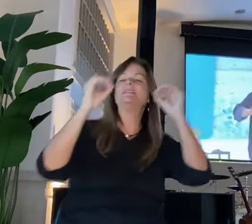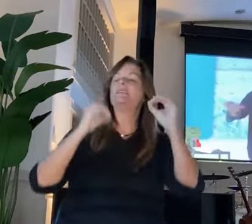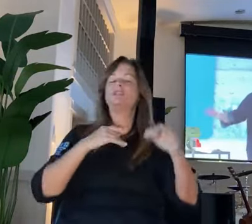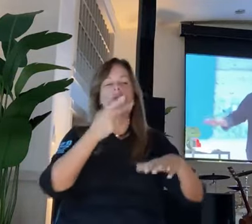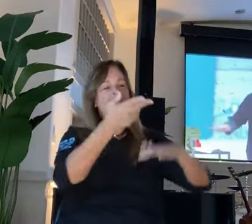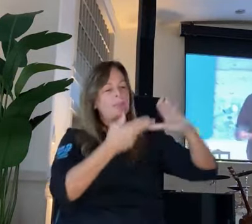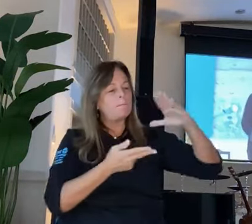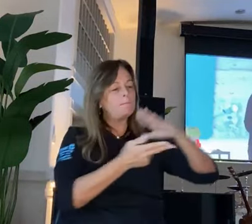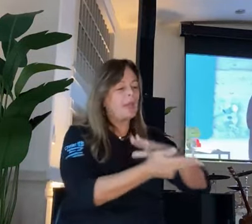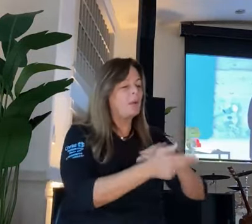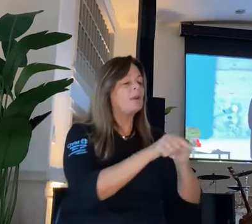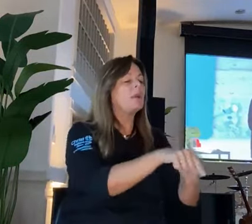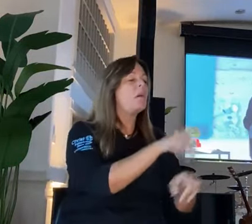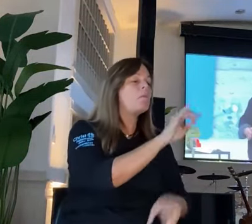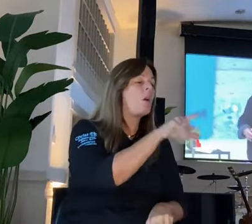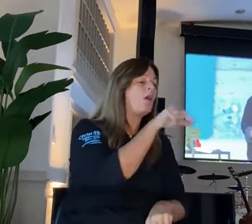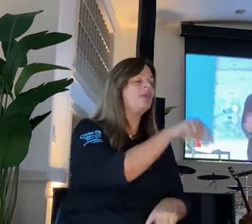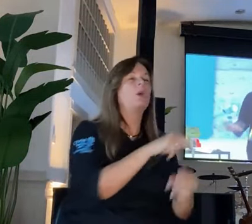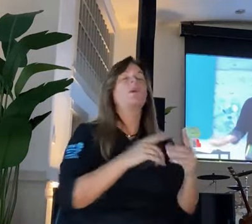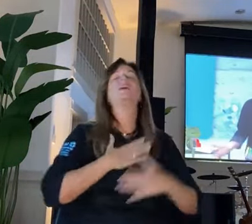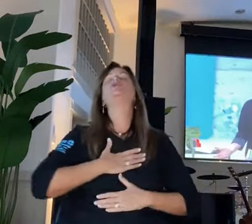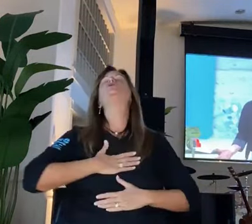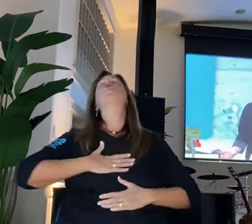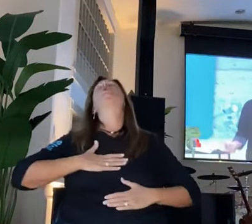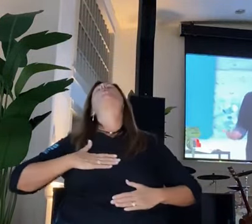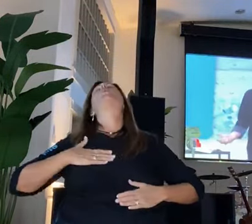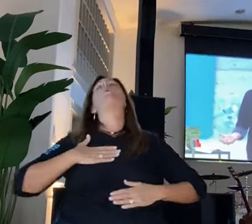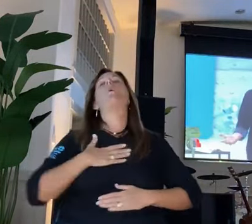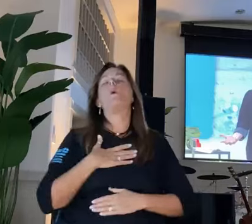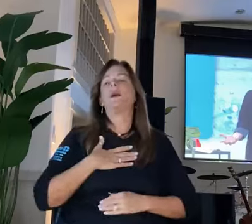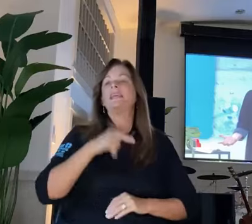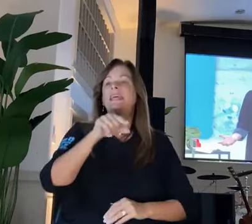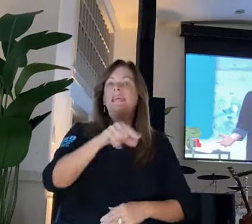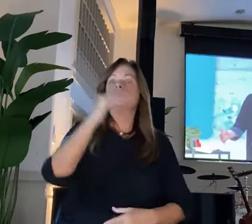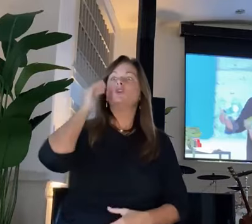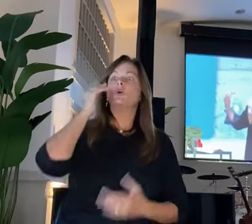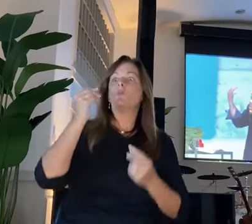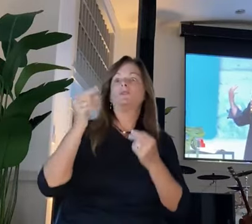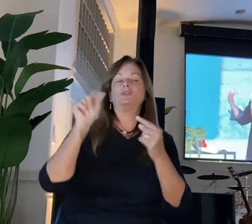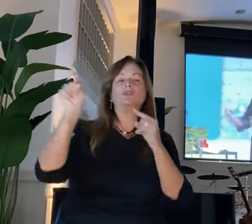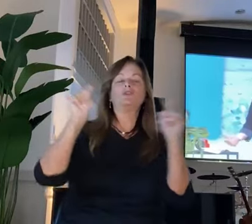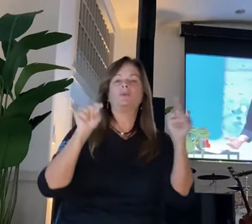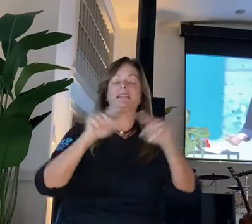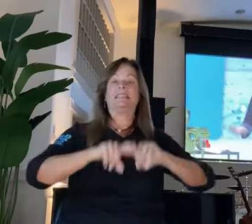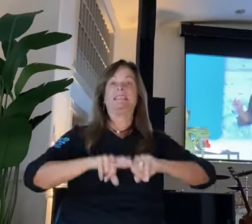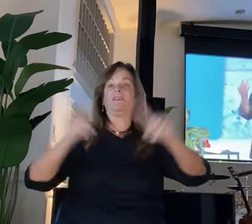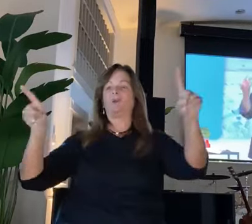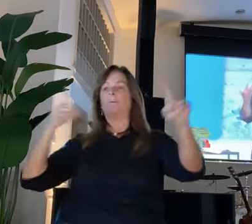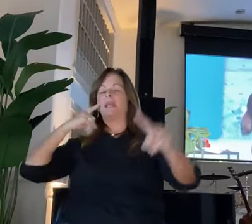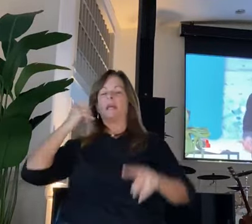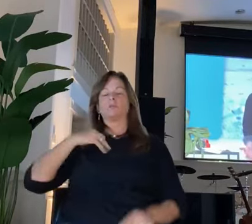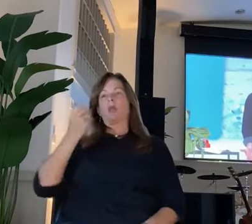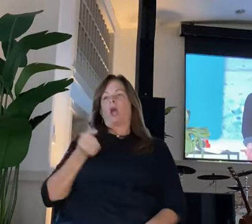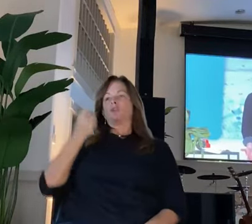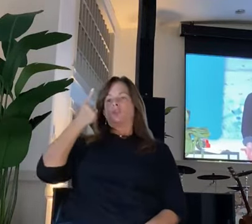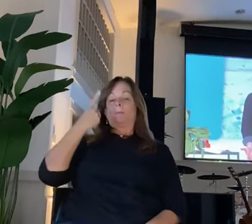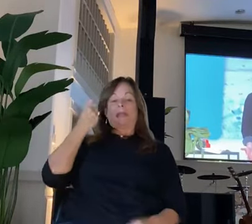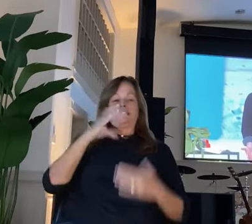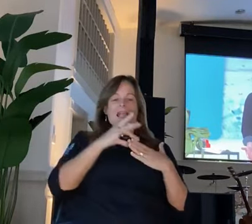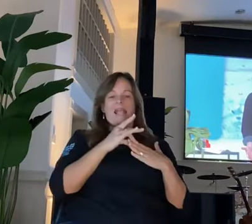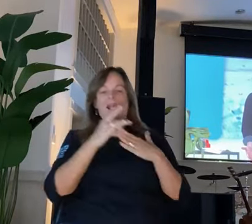like remarkable. We had the best pasta because this guy was from Rome. He knew what to do. It was so different because we had a